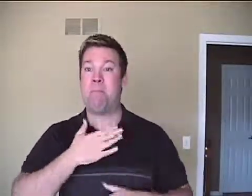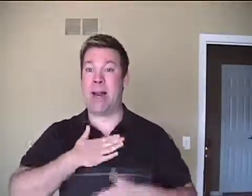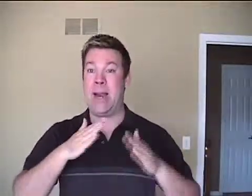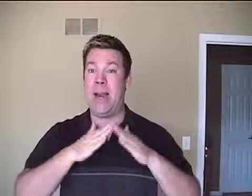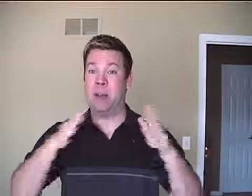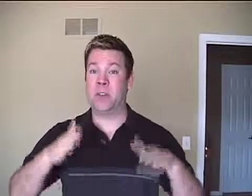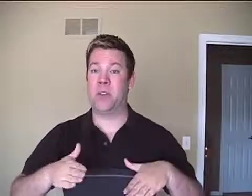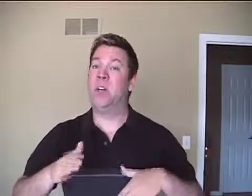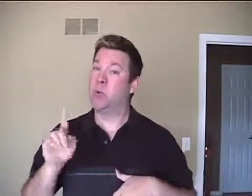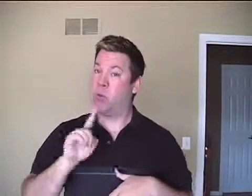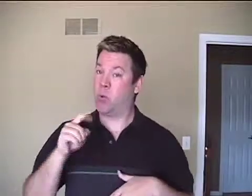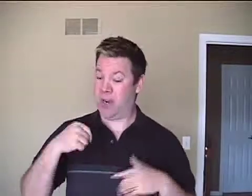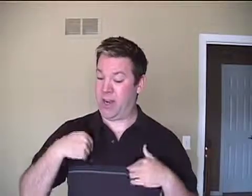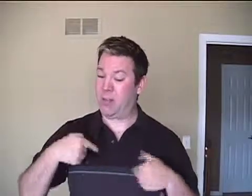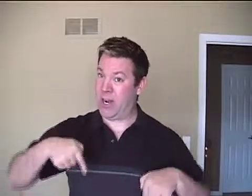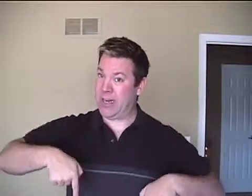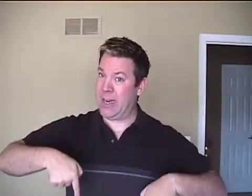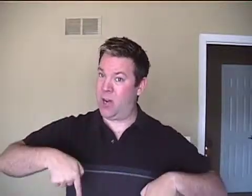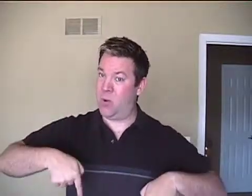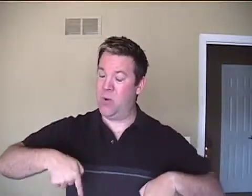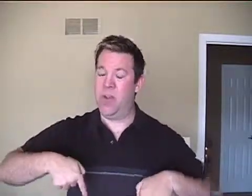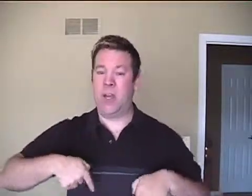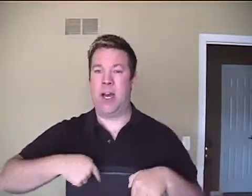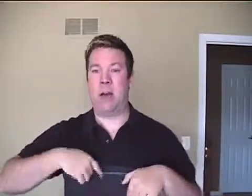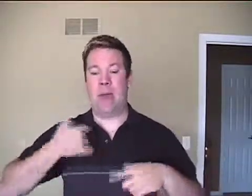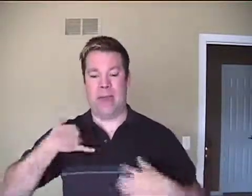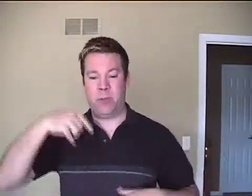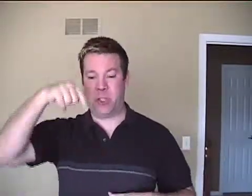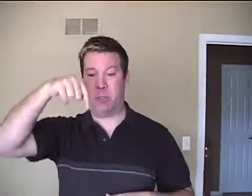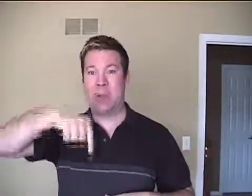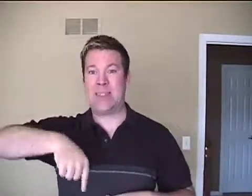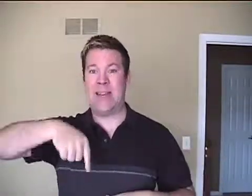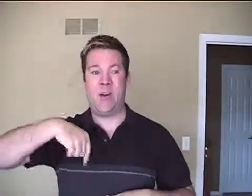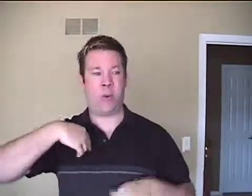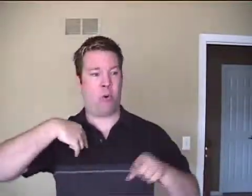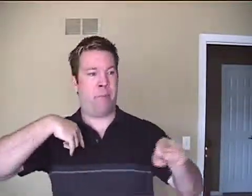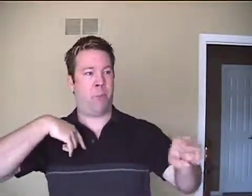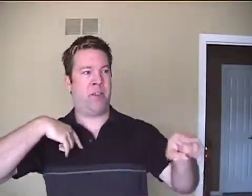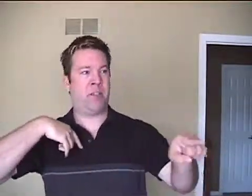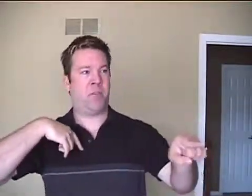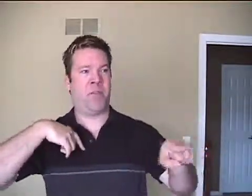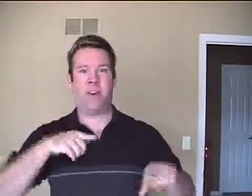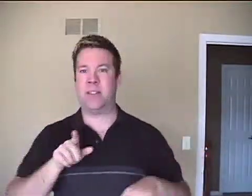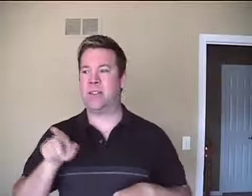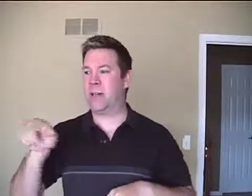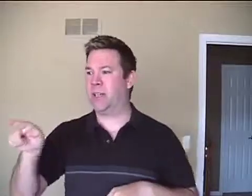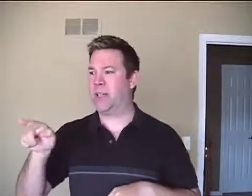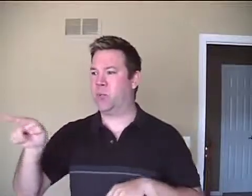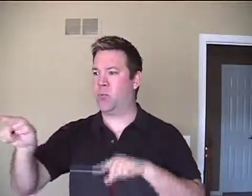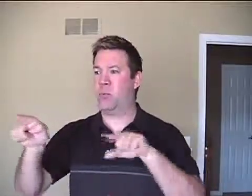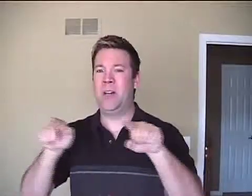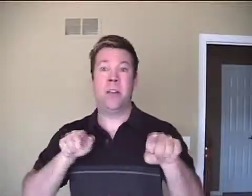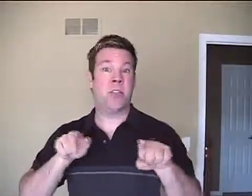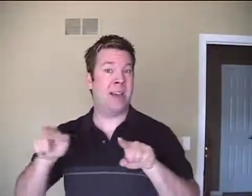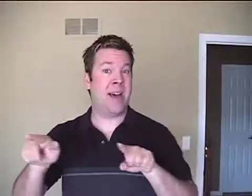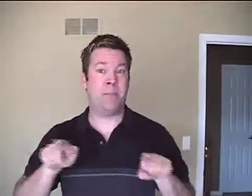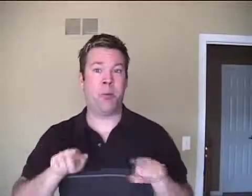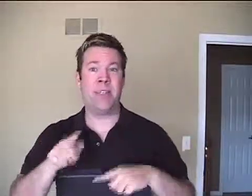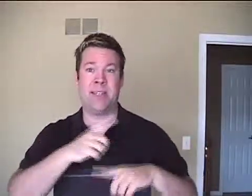my house, which is where I am right now, I would just point down, or I point over there, it's something in the room. There's a lot of pointing in